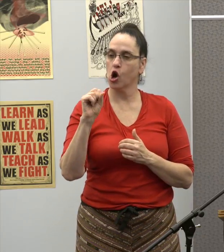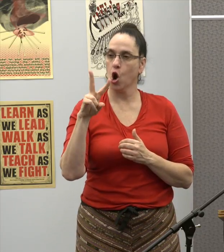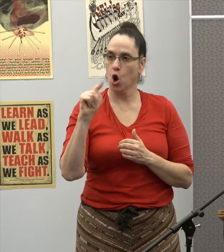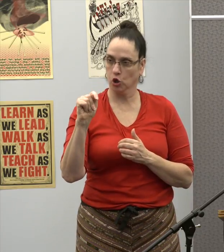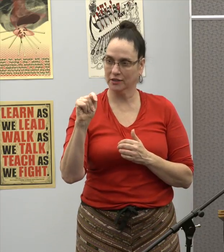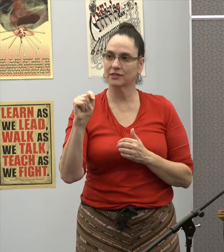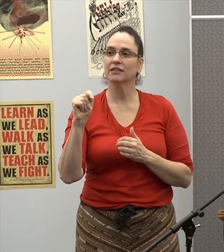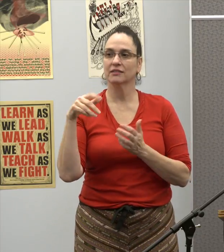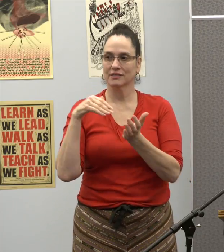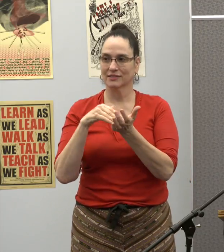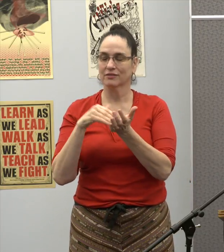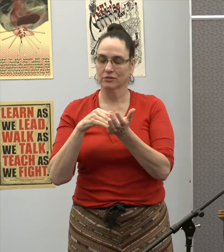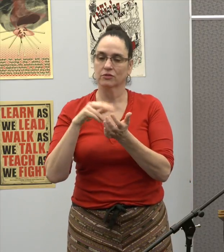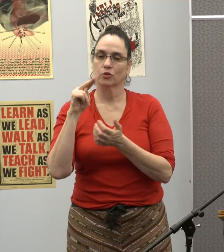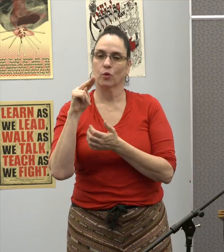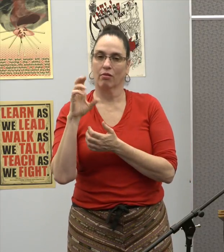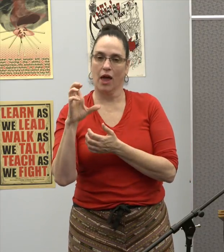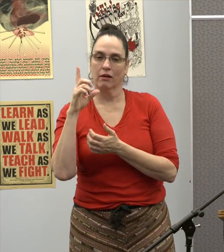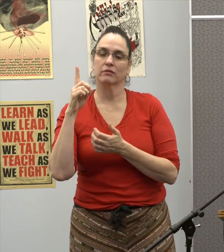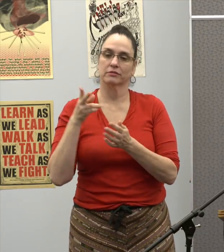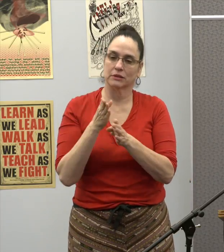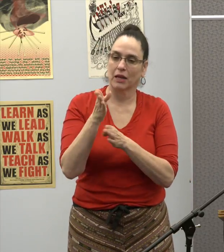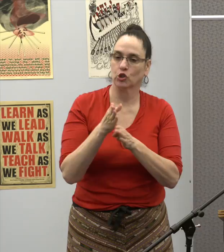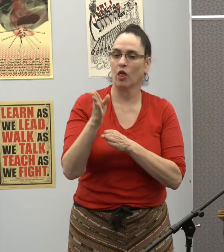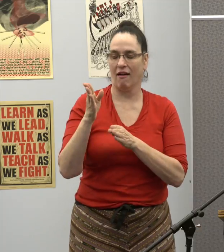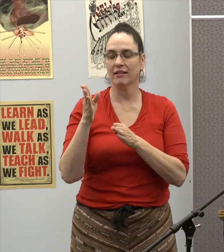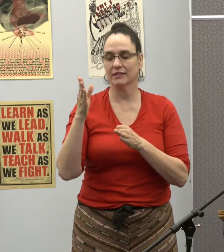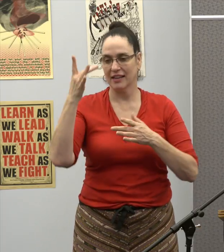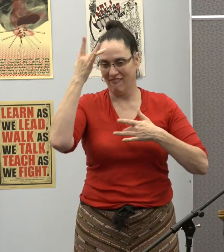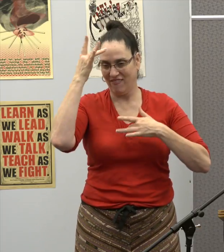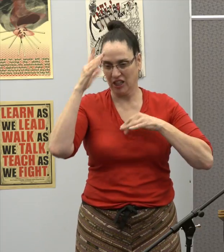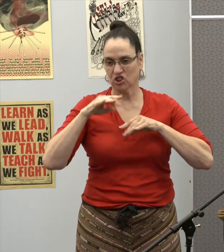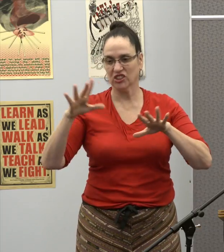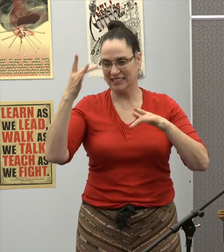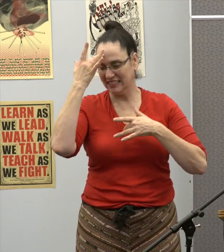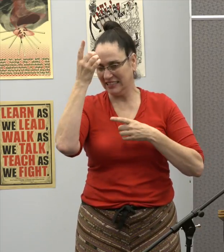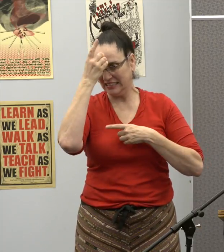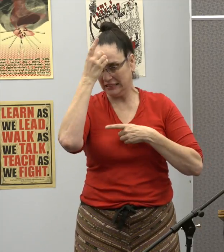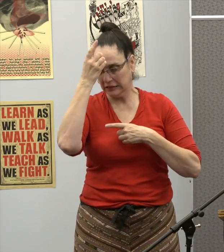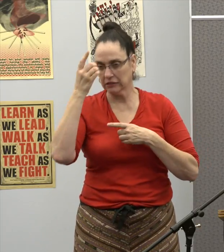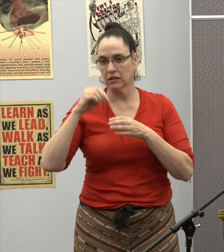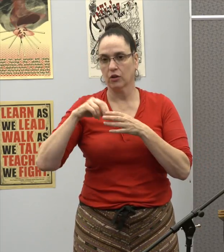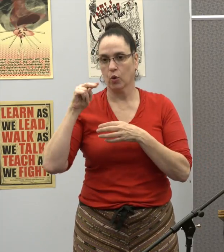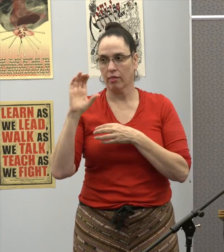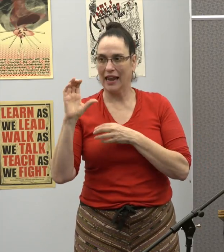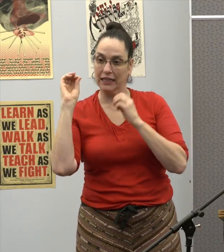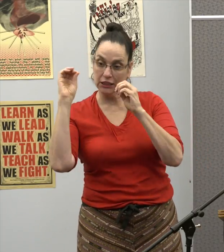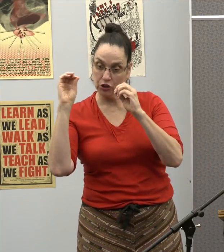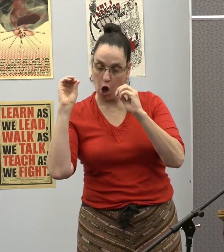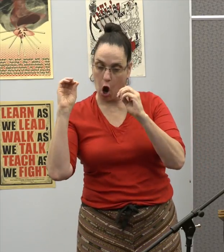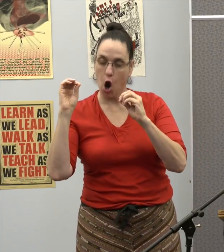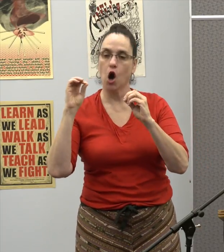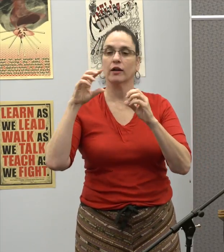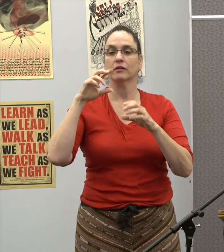at University of North Carolina. He provided patient care, taught, conducted research in both North Carolina